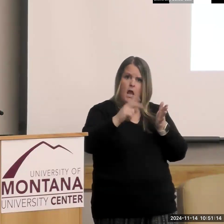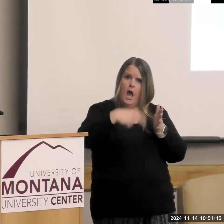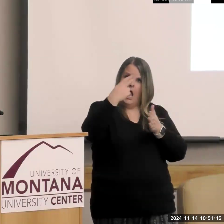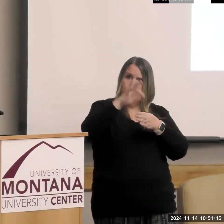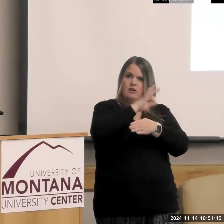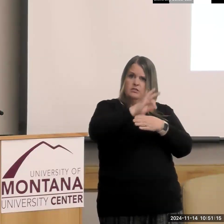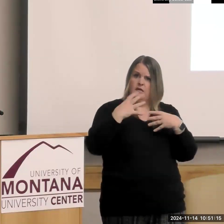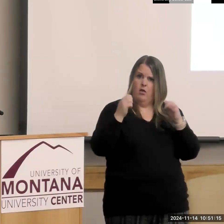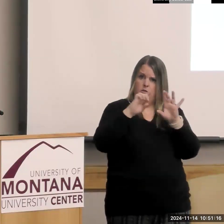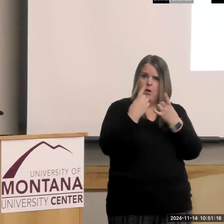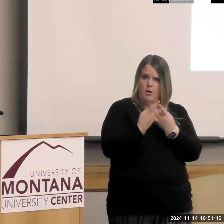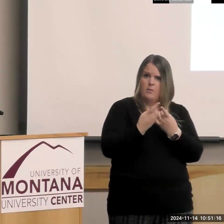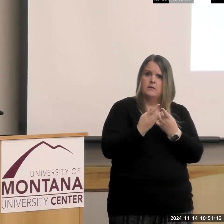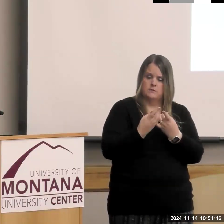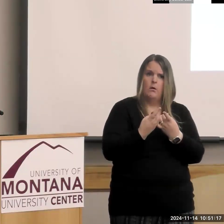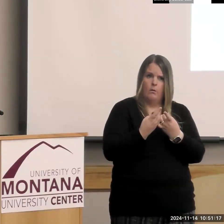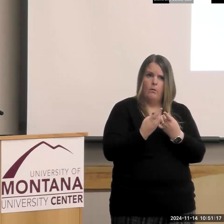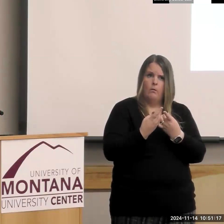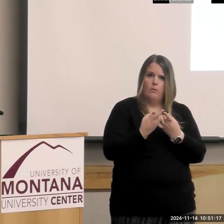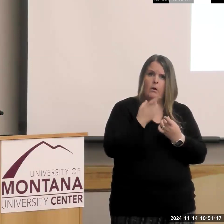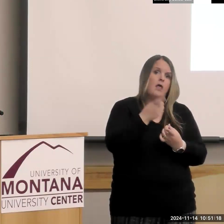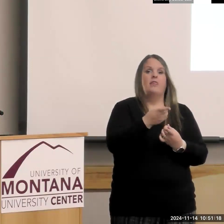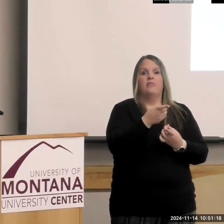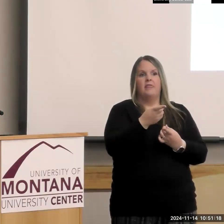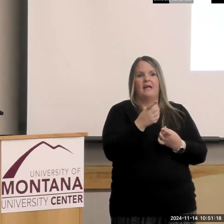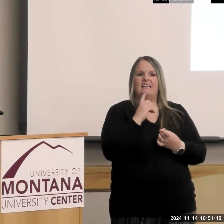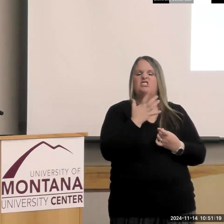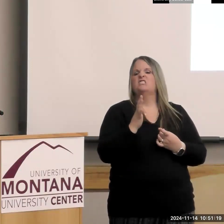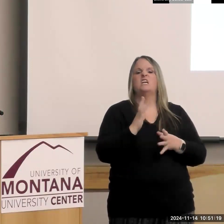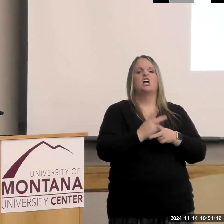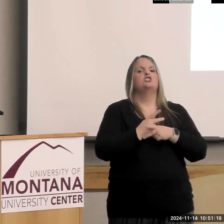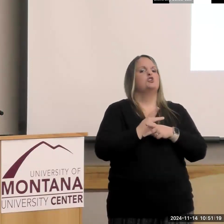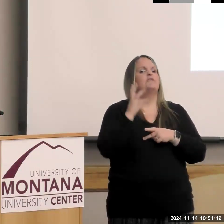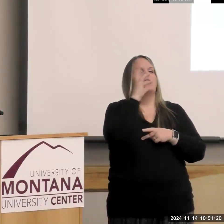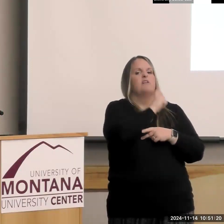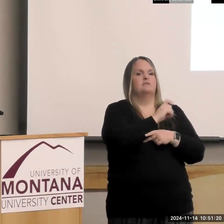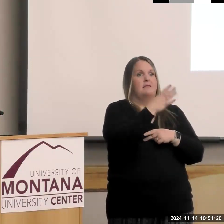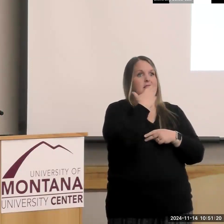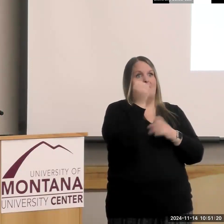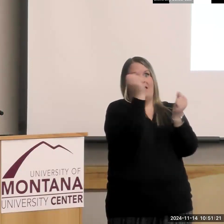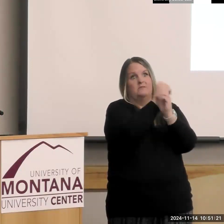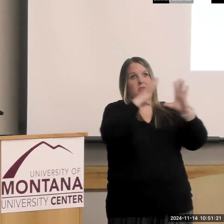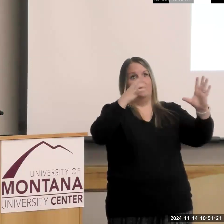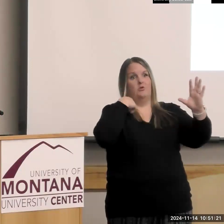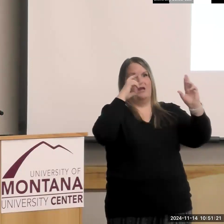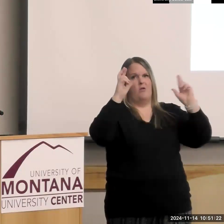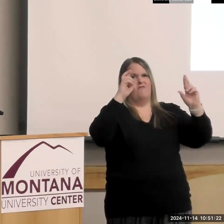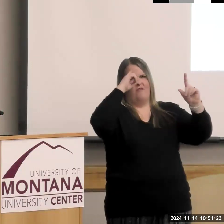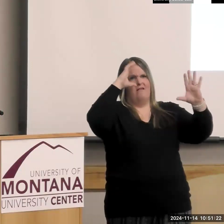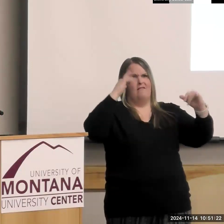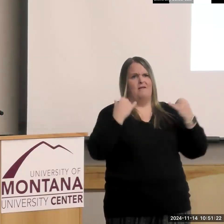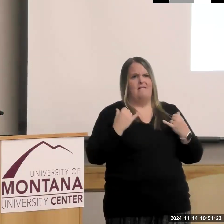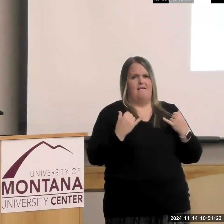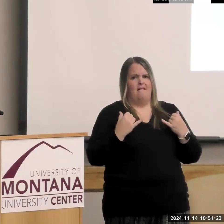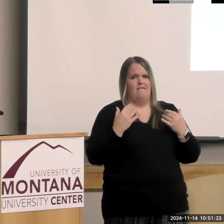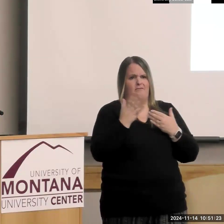right? So this is a conservative estimate. This is the best picture, right? This is the best we can hope for right now in terms of where we